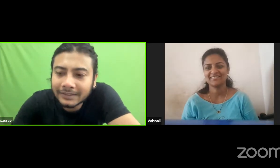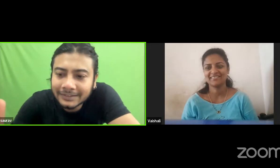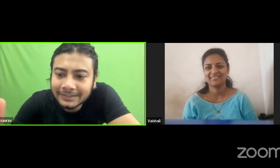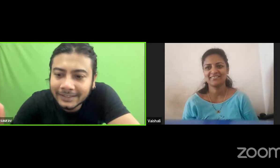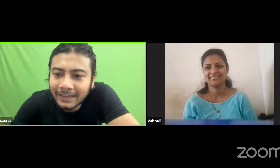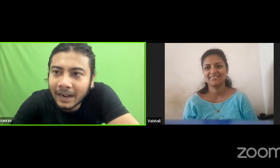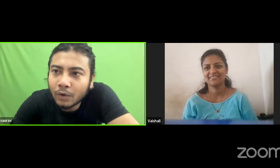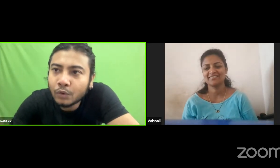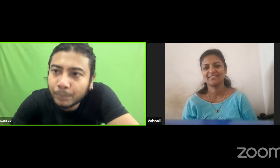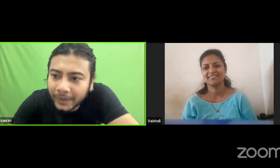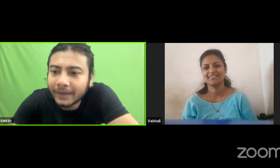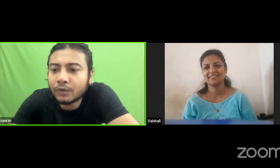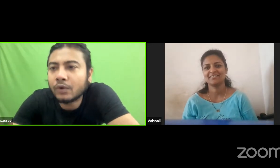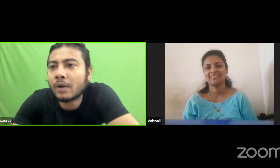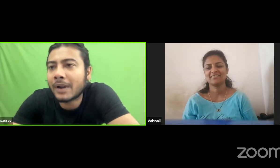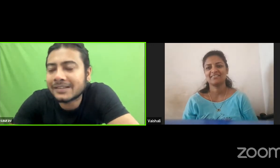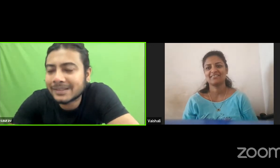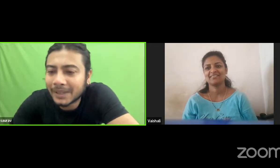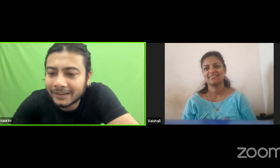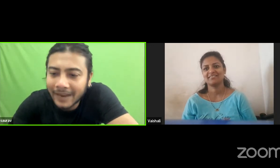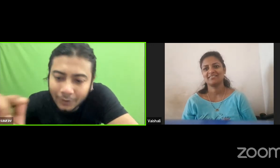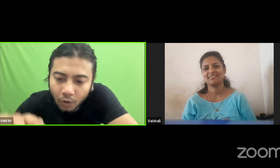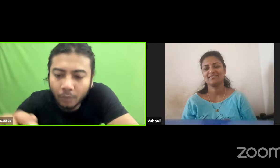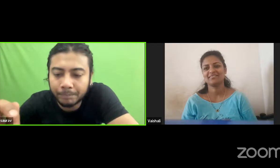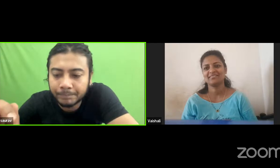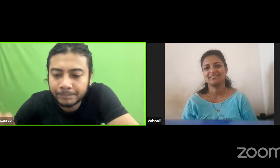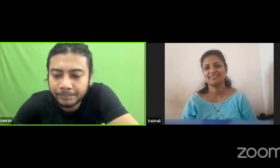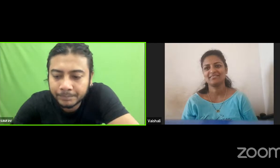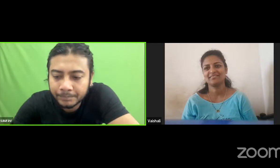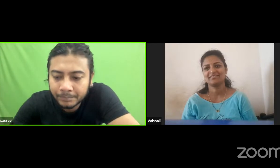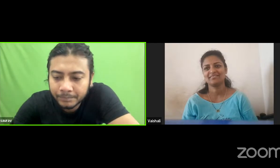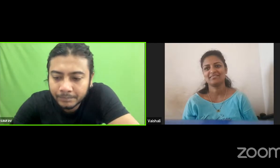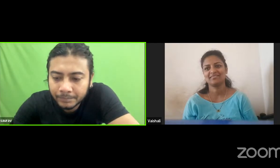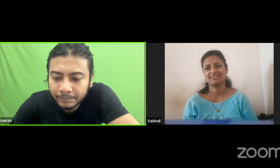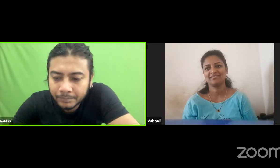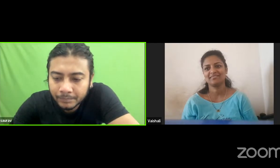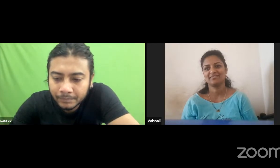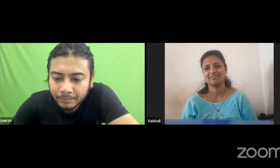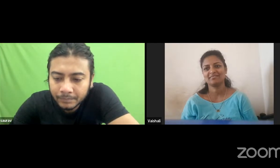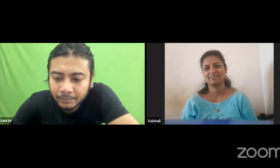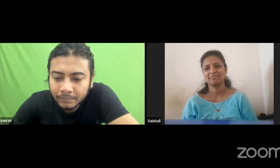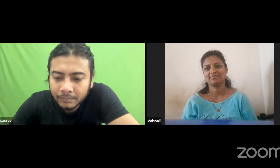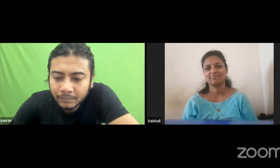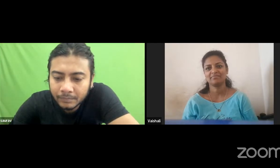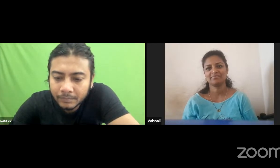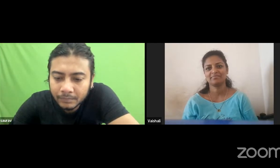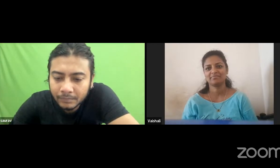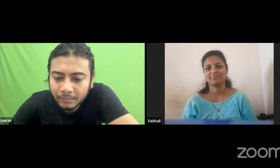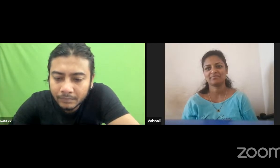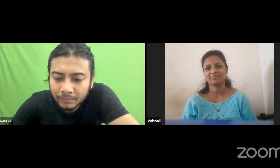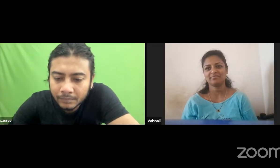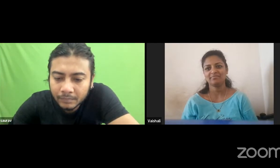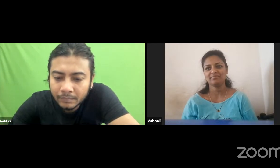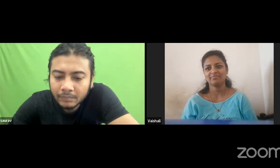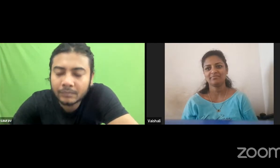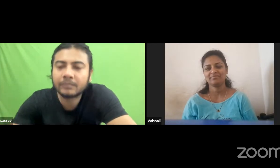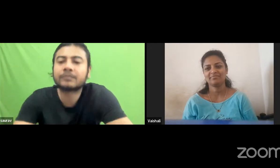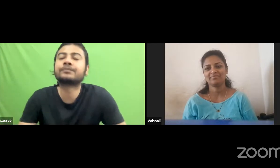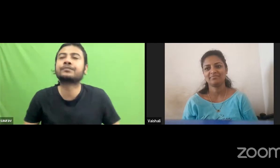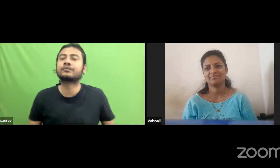She's saying that how to pray to Lord Narasimha Dev at home. Oh, okay. So there is a prayer now, but I don't